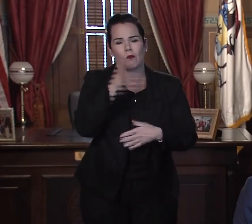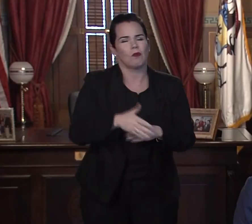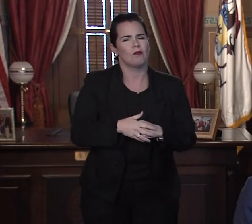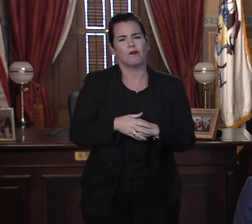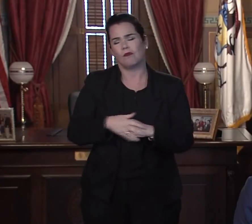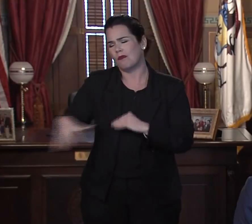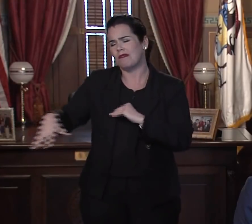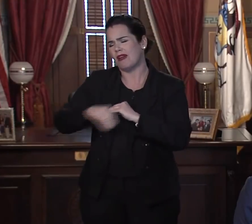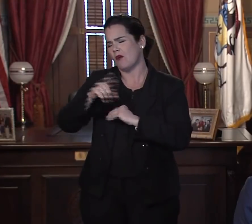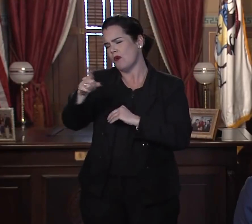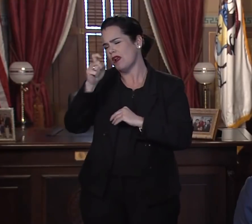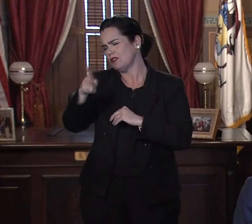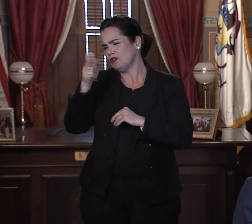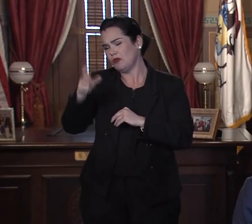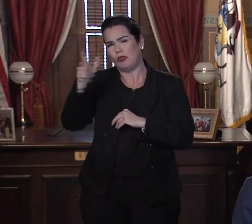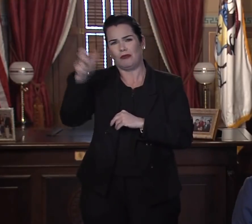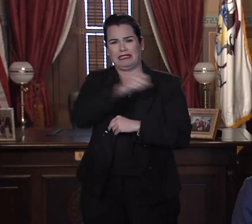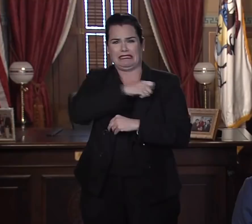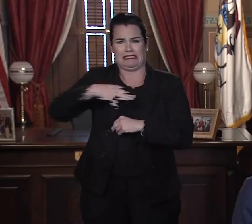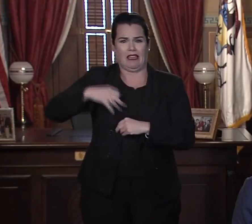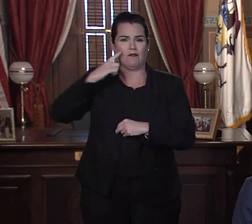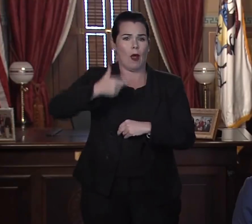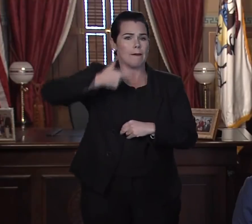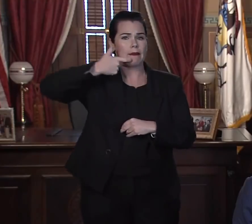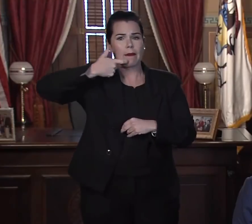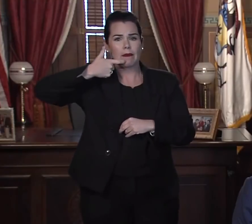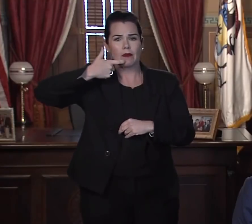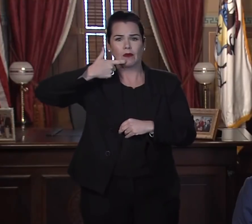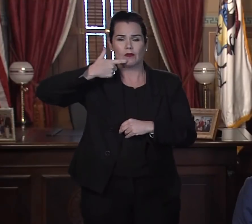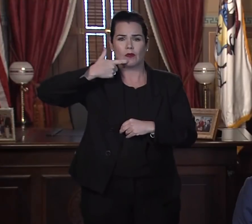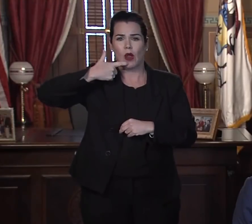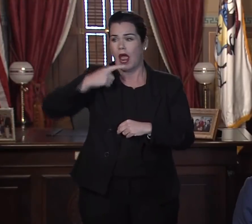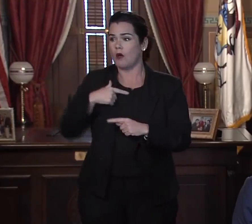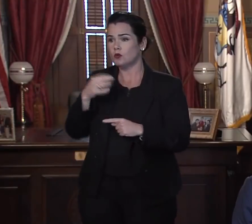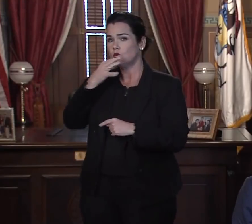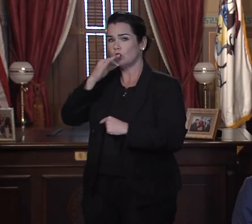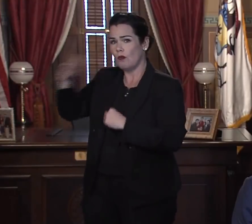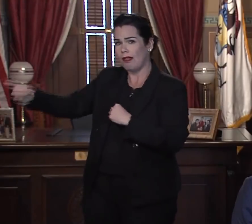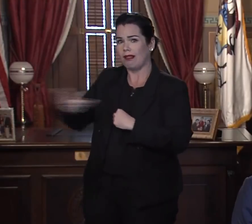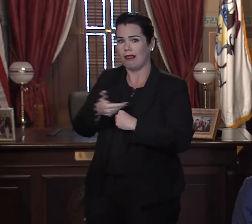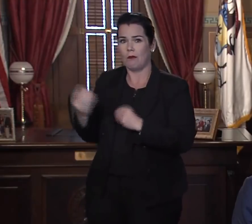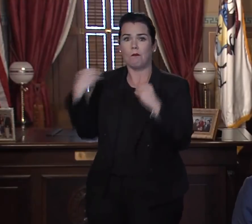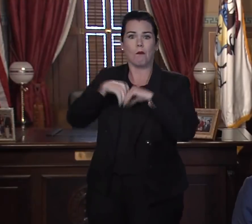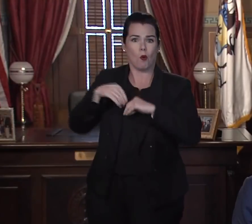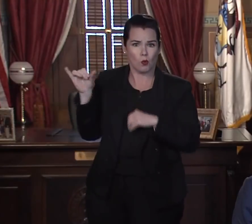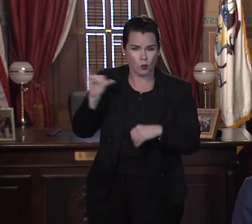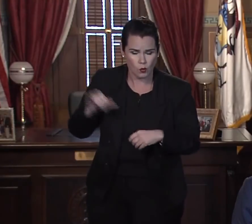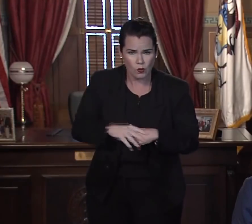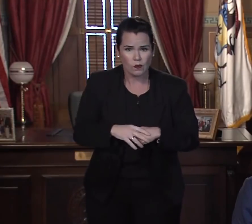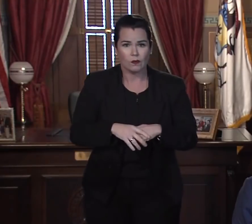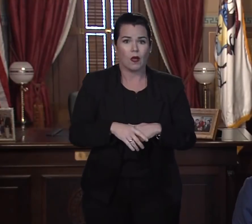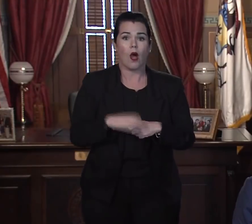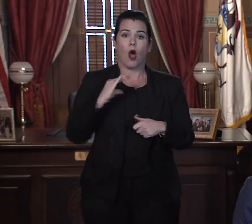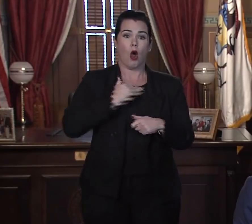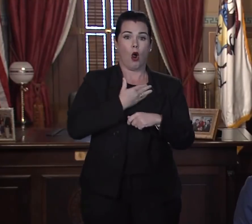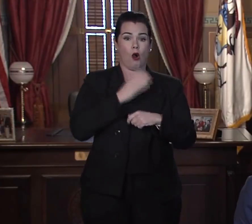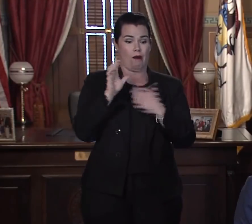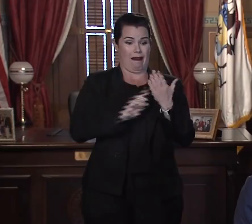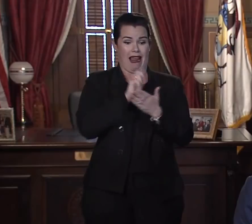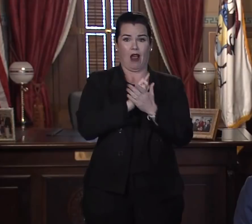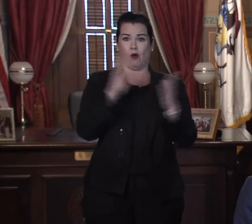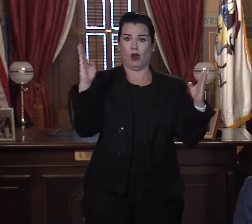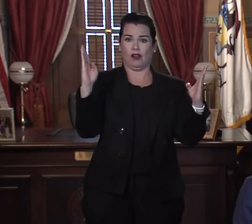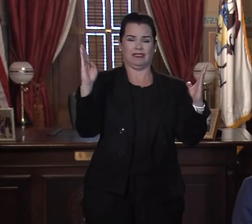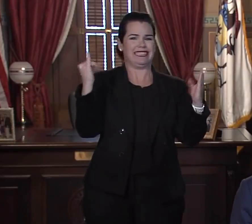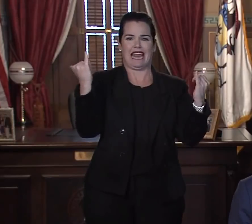of call center individual staff, and we have hundreds more on the way. We've expanded the number of hours and operations